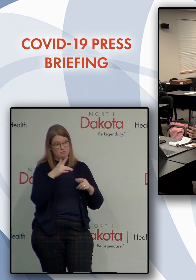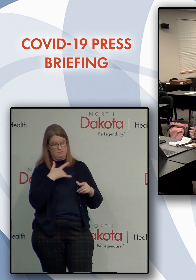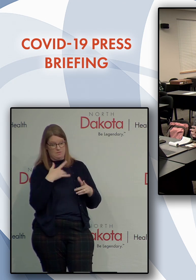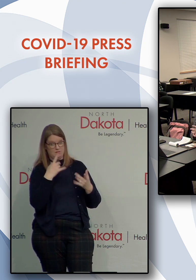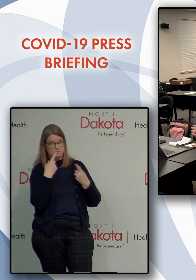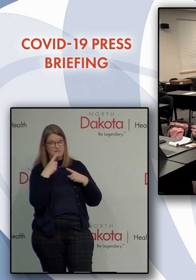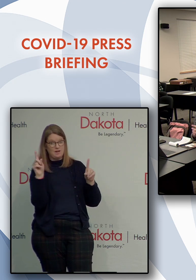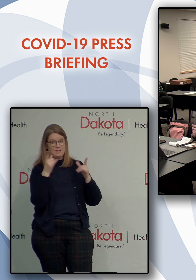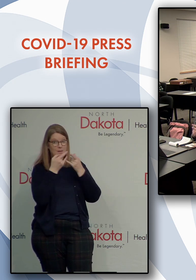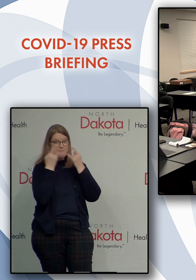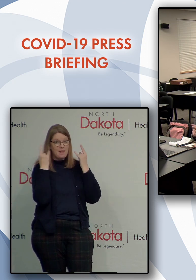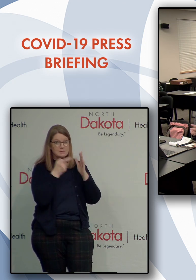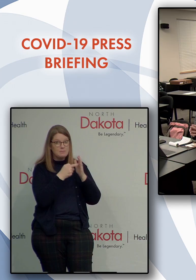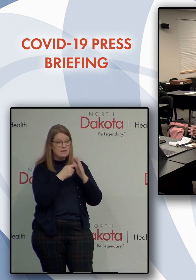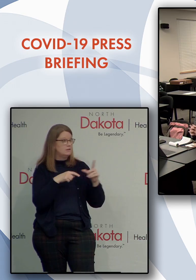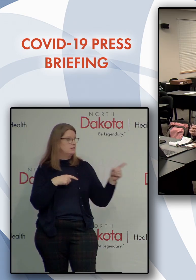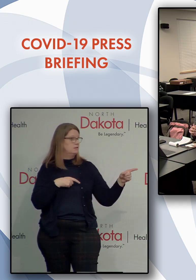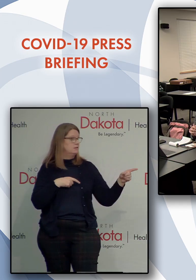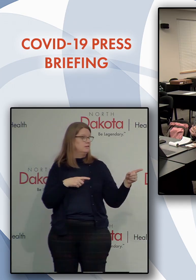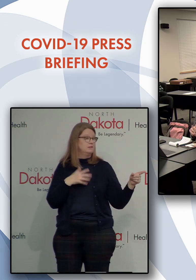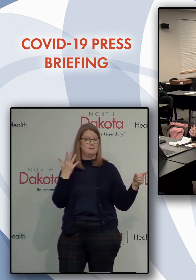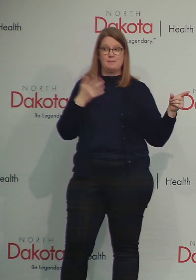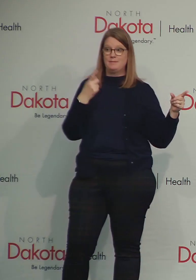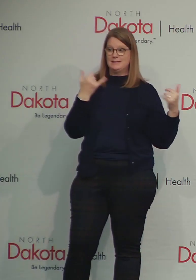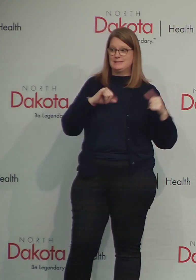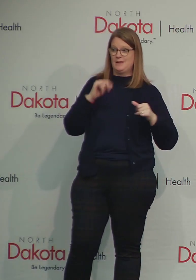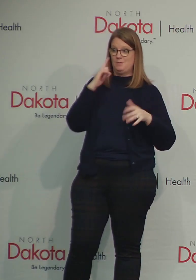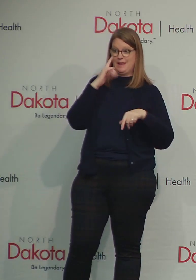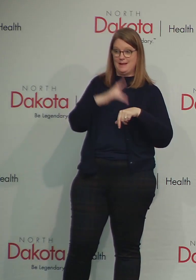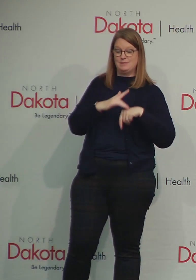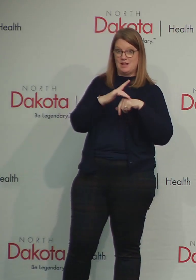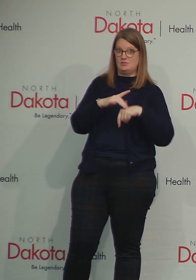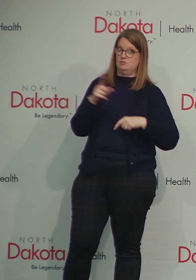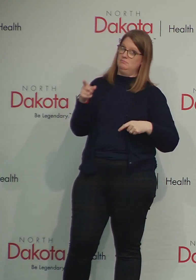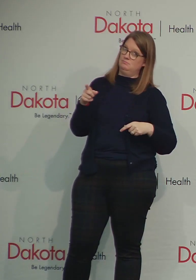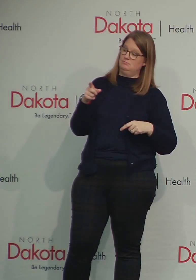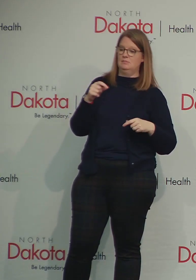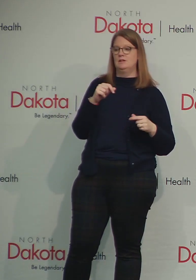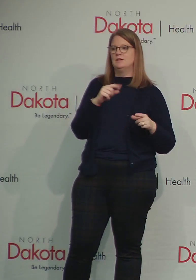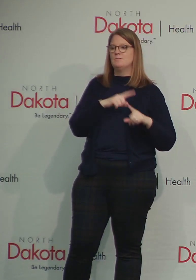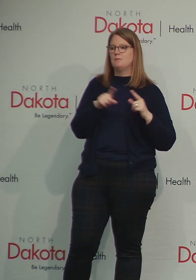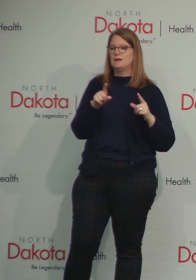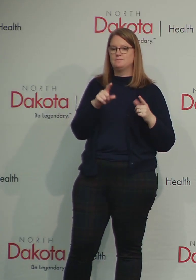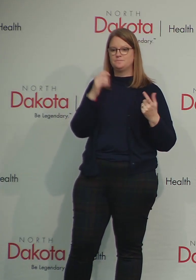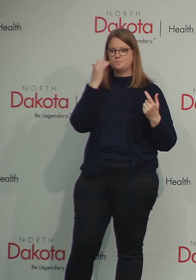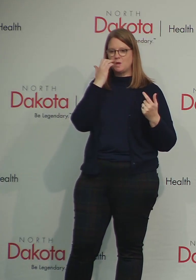mandate? Well, based on this question, it may still be an obsession, but I would say